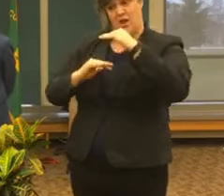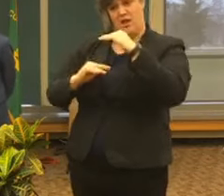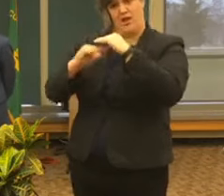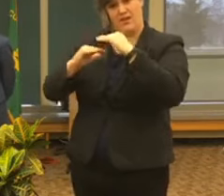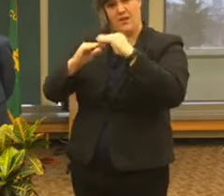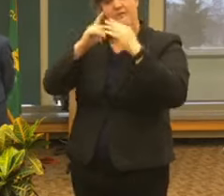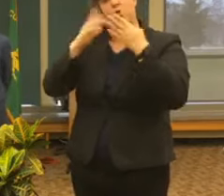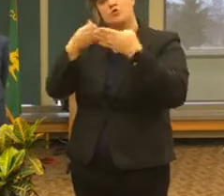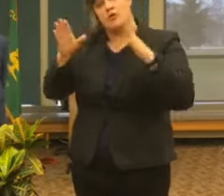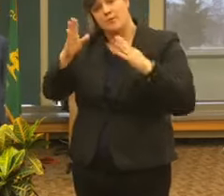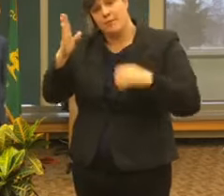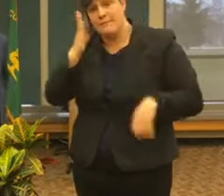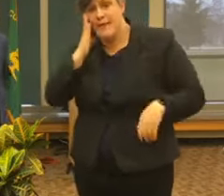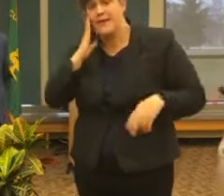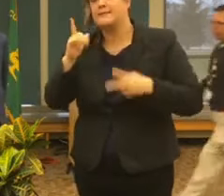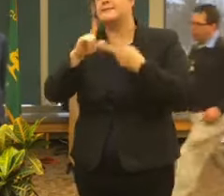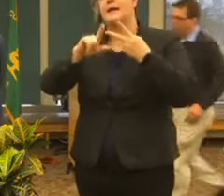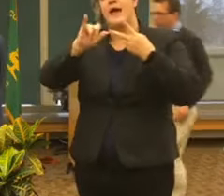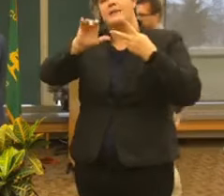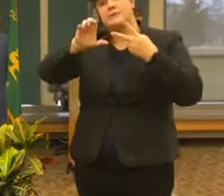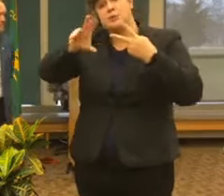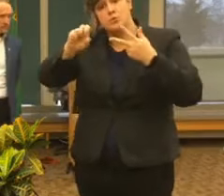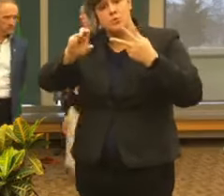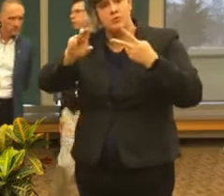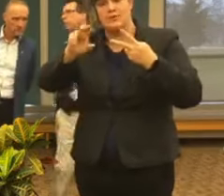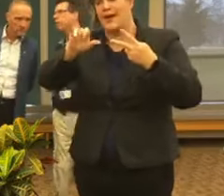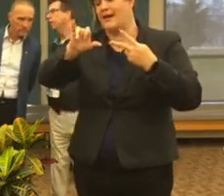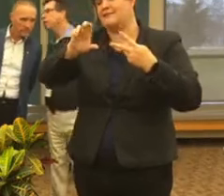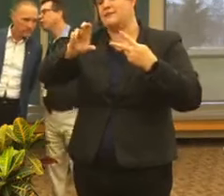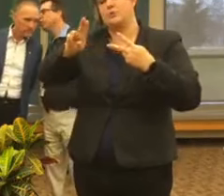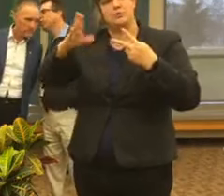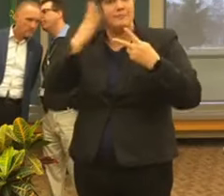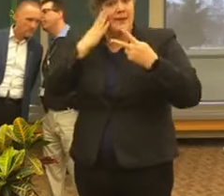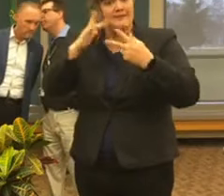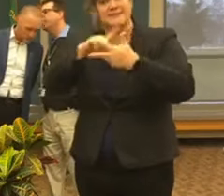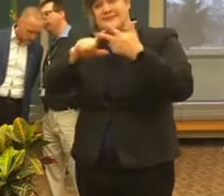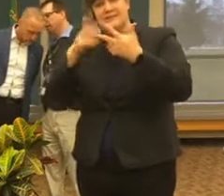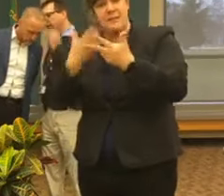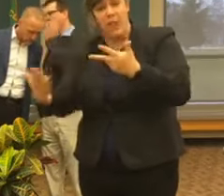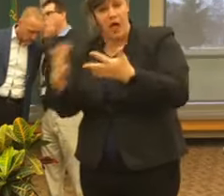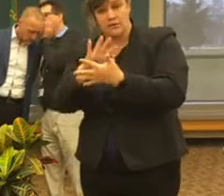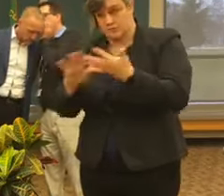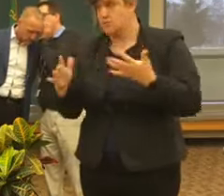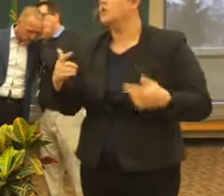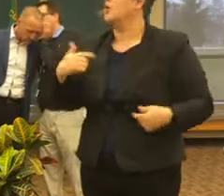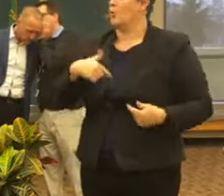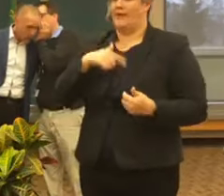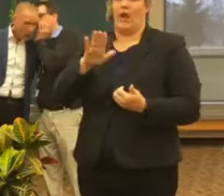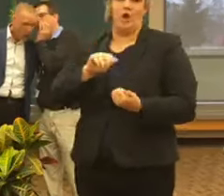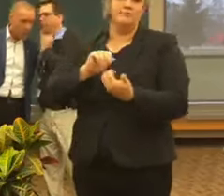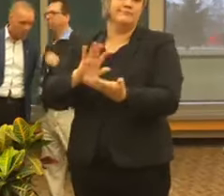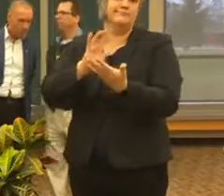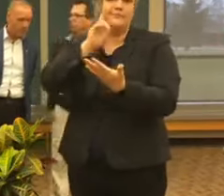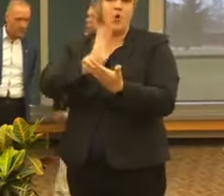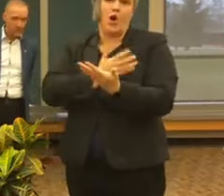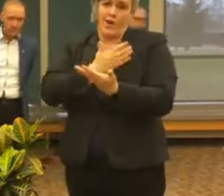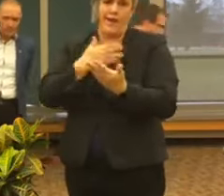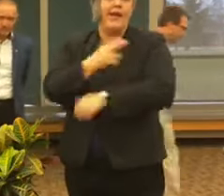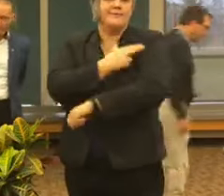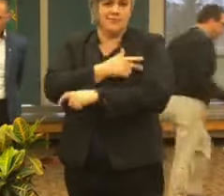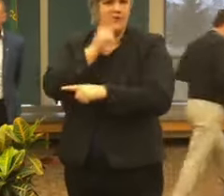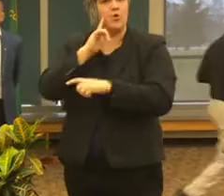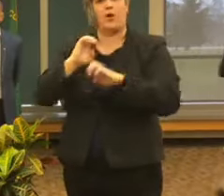beds, ICU beds, supplies, looking up there? So we are working with our hospitals as they have needs with our